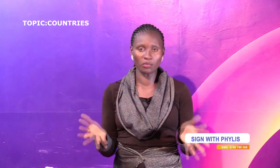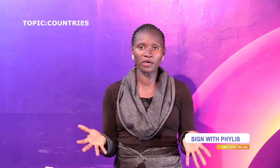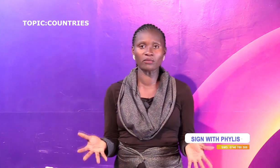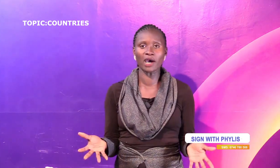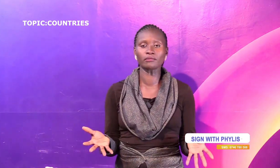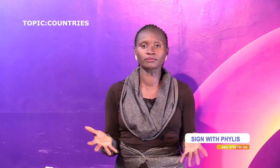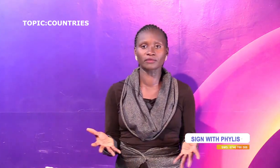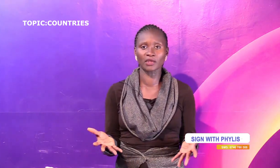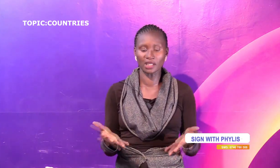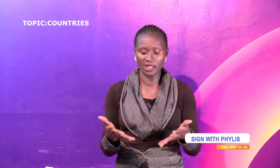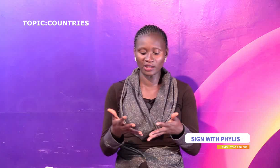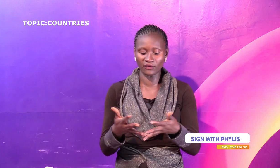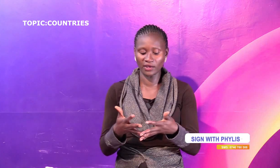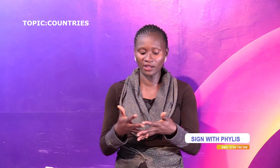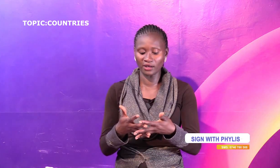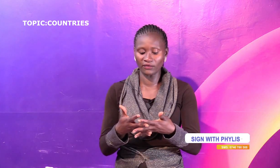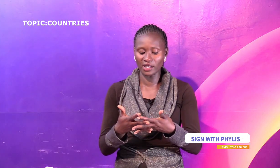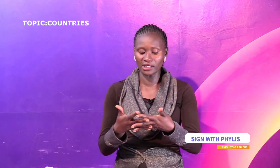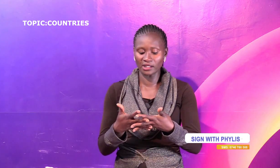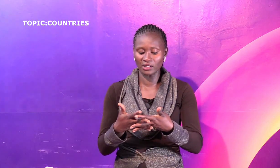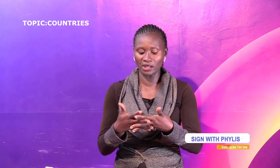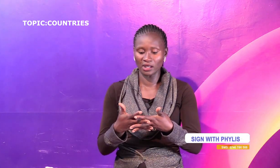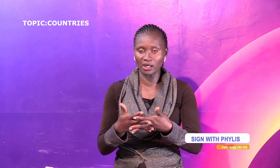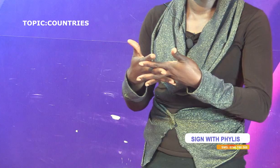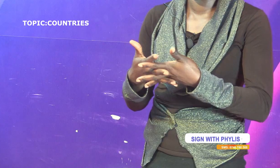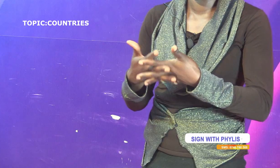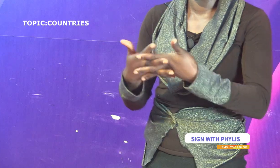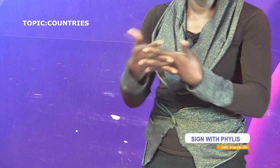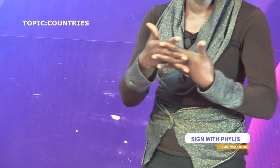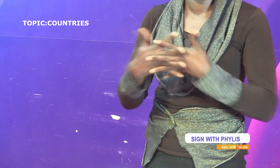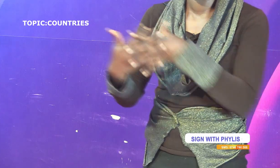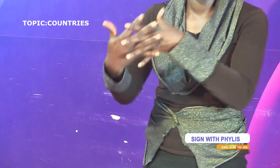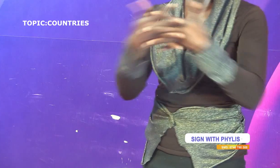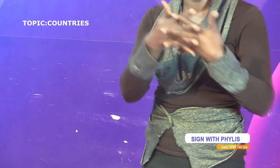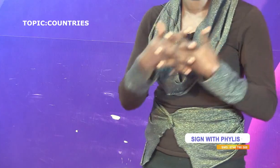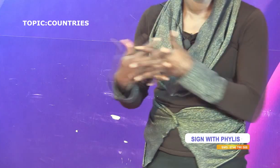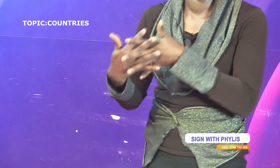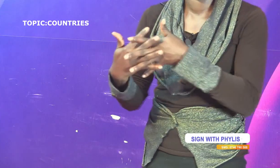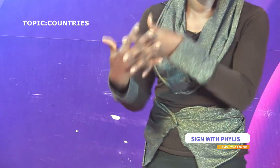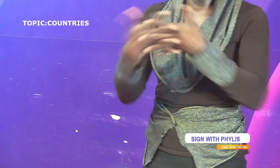palm and then the fingers crisscrossing, and then you just make it a circle,